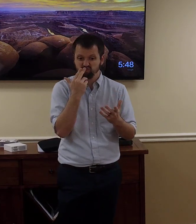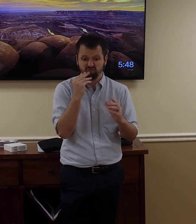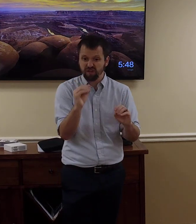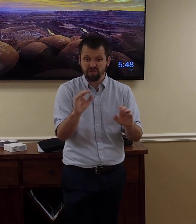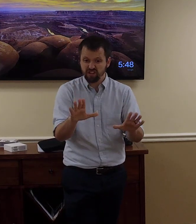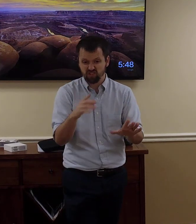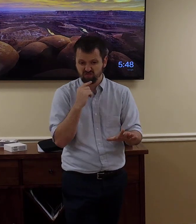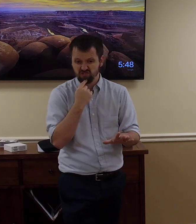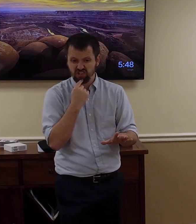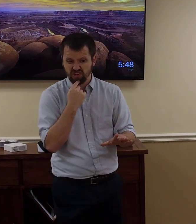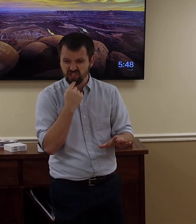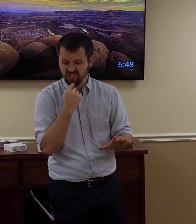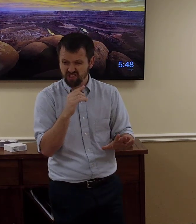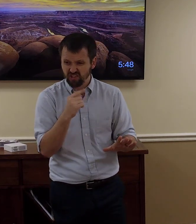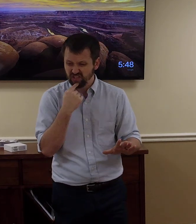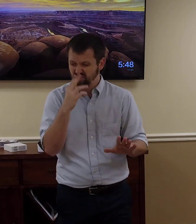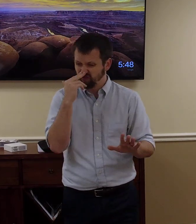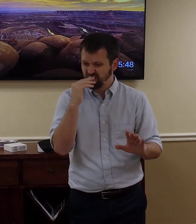not funny. Serious.